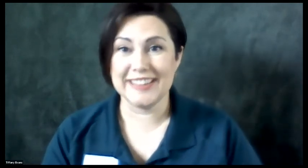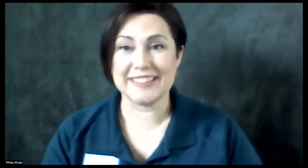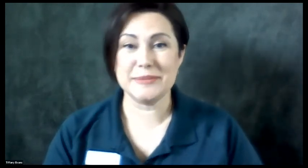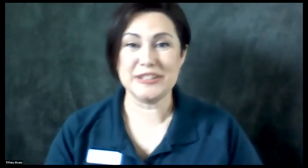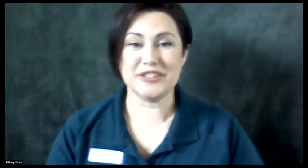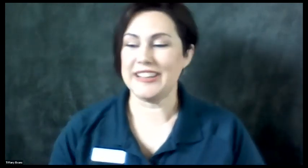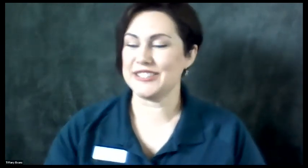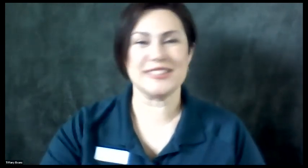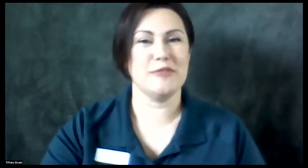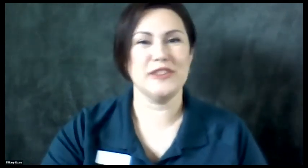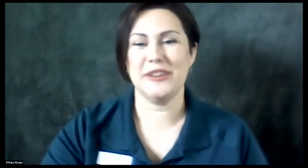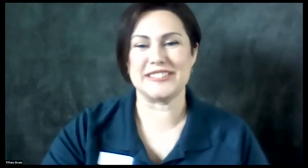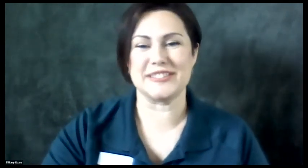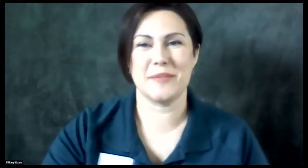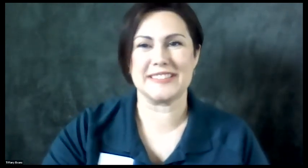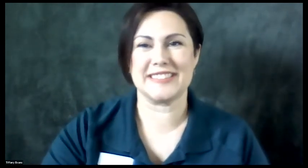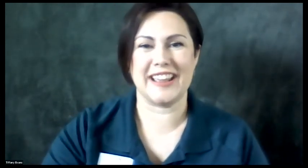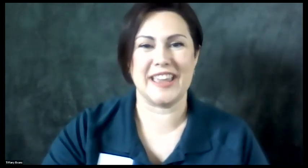to try to answer some of your questions the best that I can.